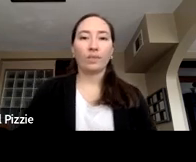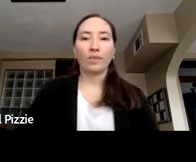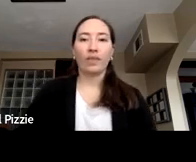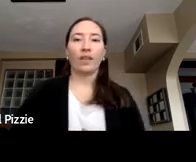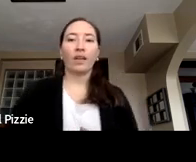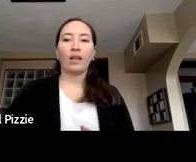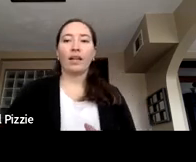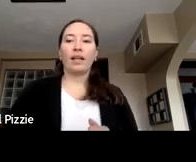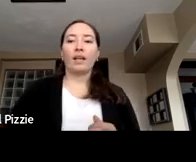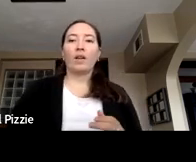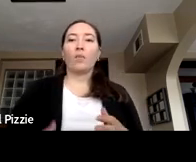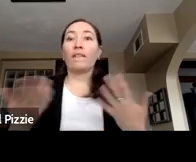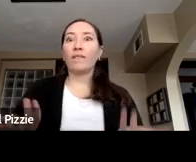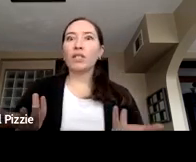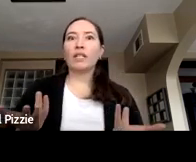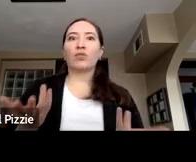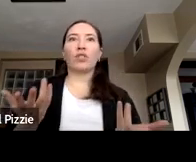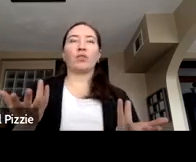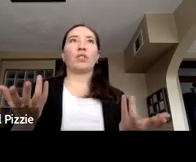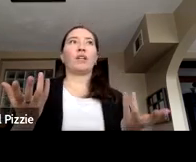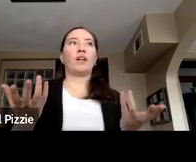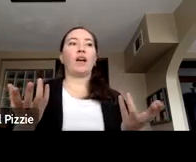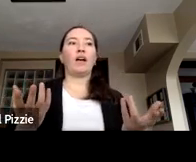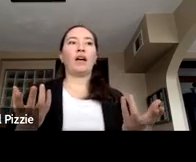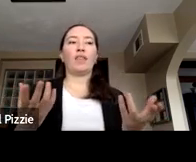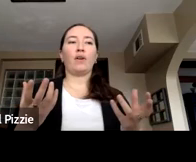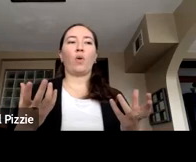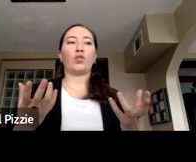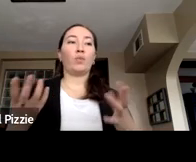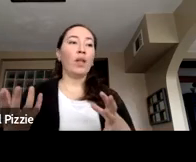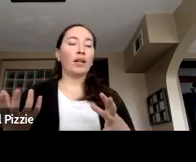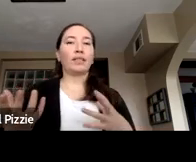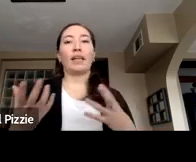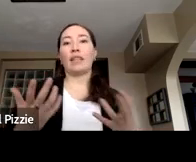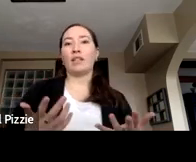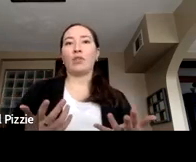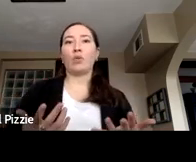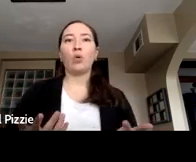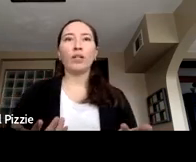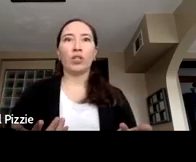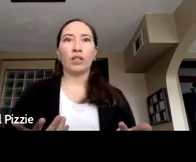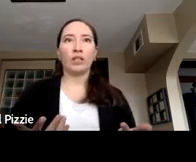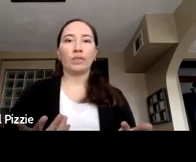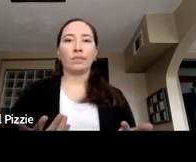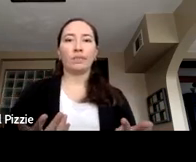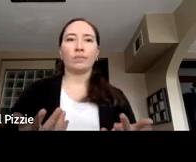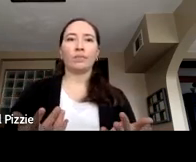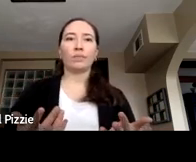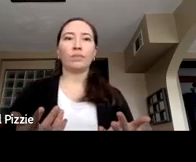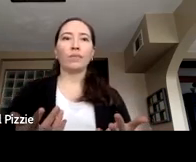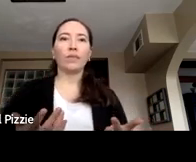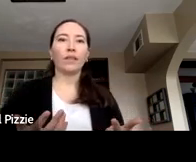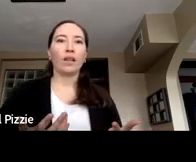So when I first introduced the question blocks in the individual questions,